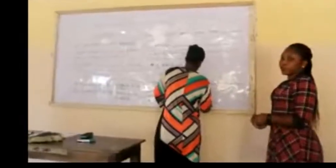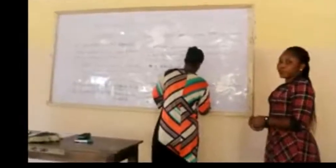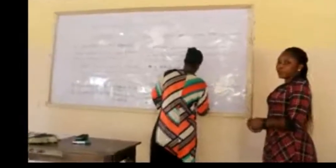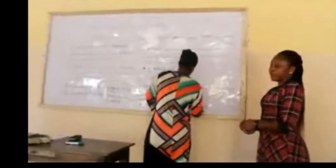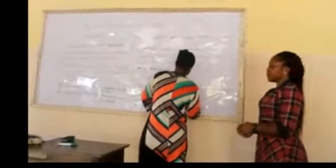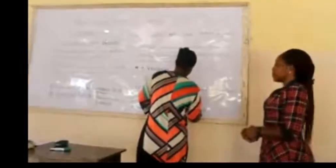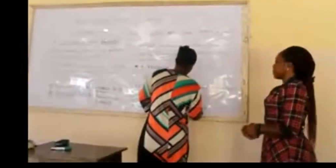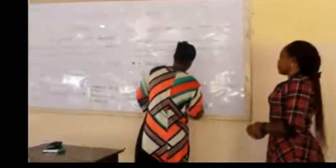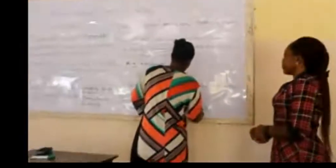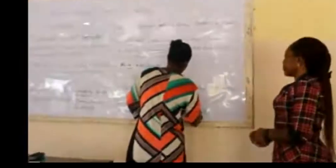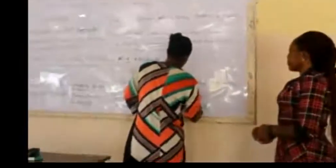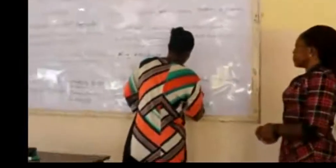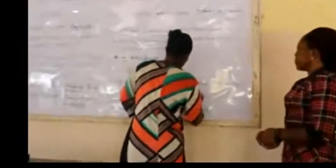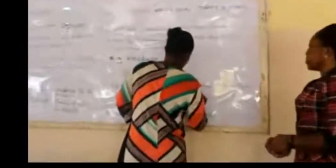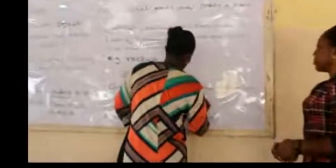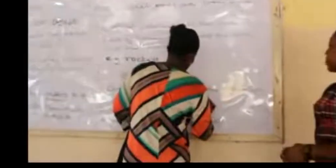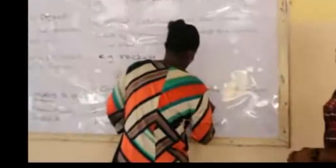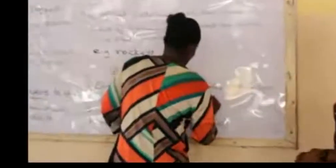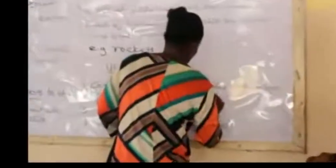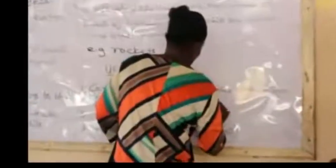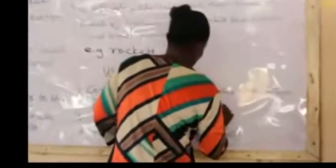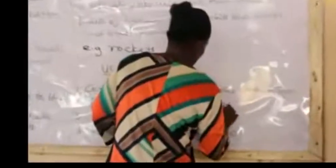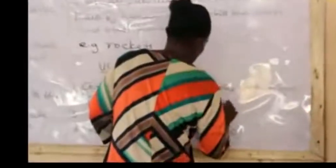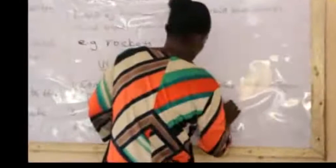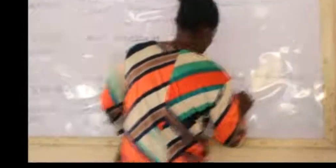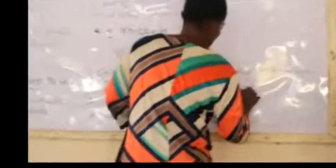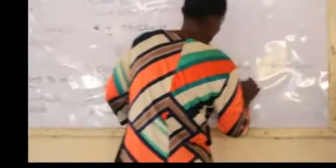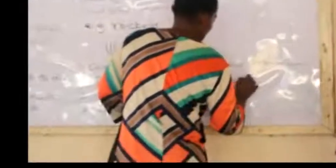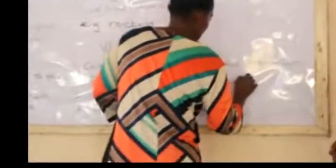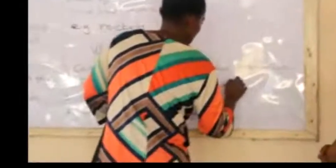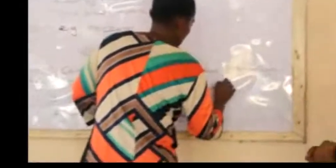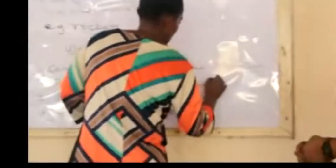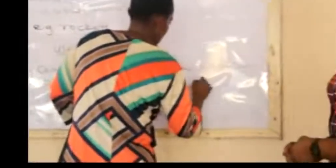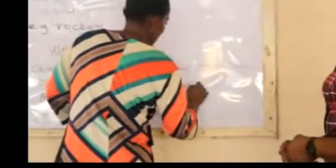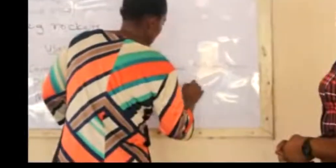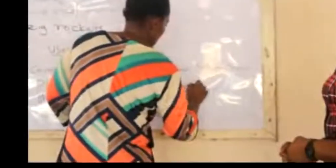Weather forecast. Some of you listen to the news